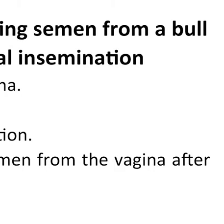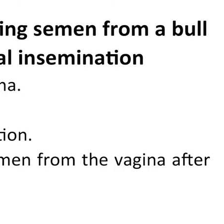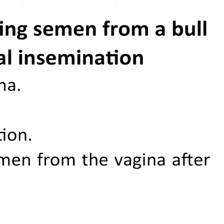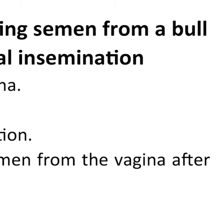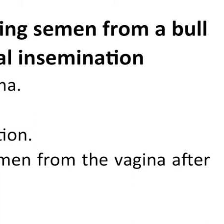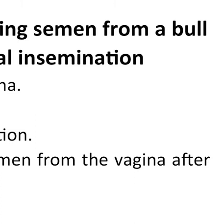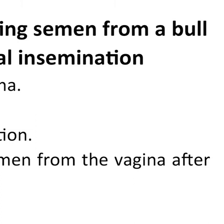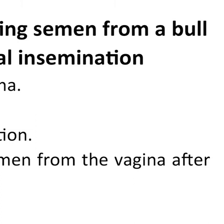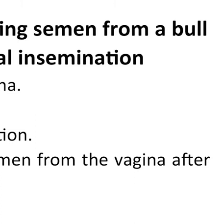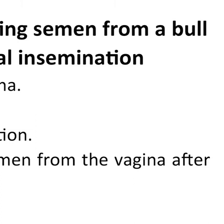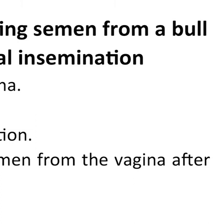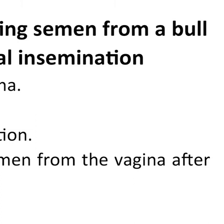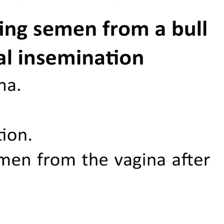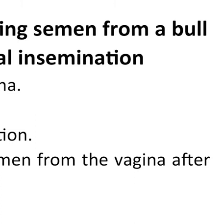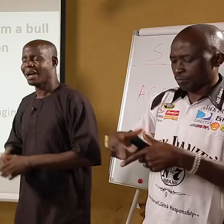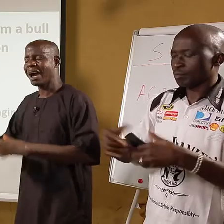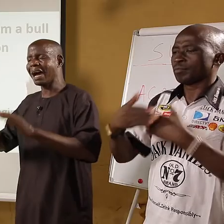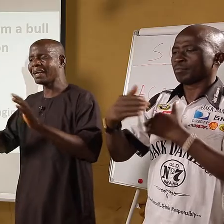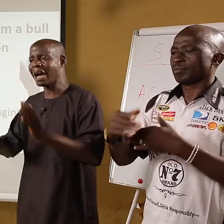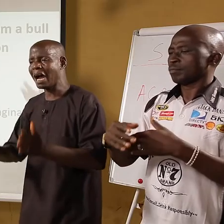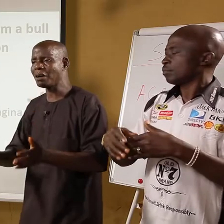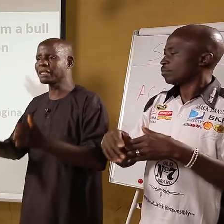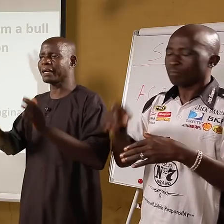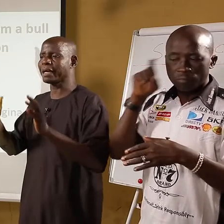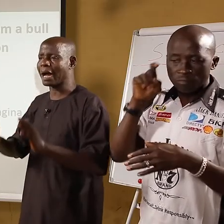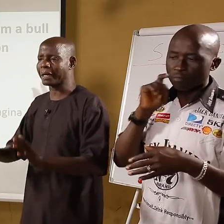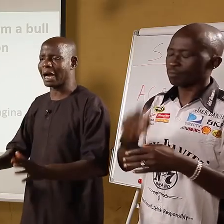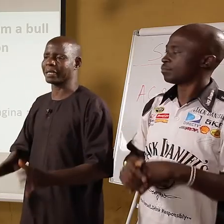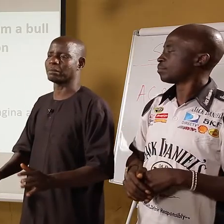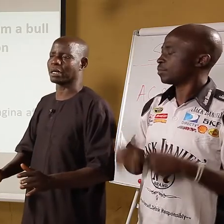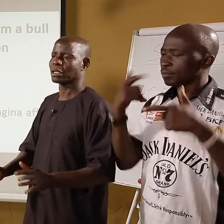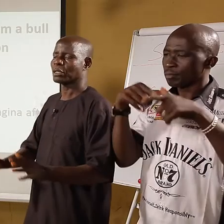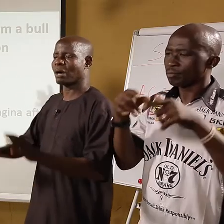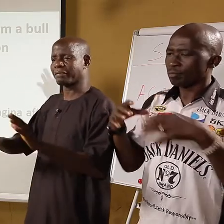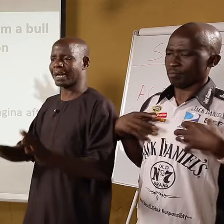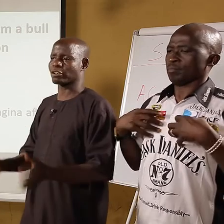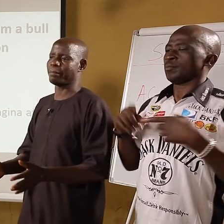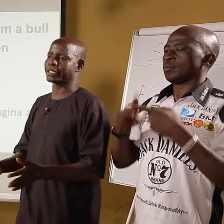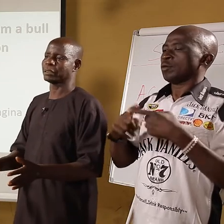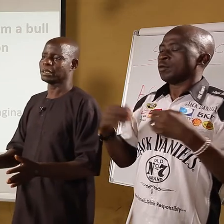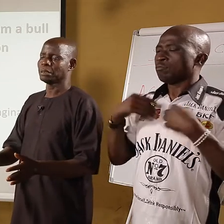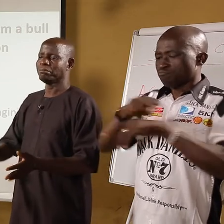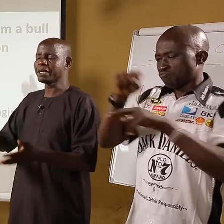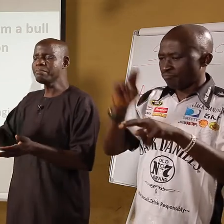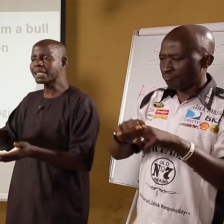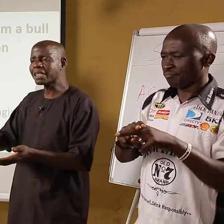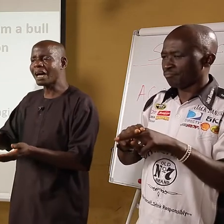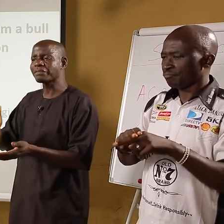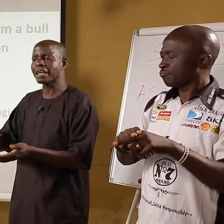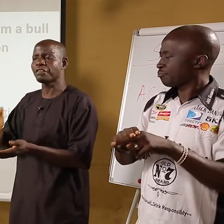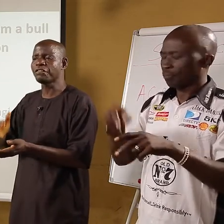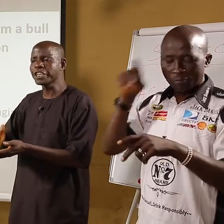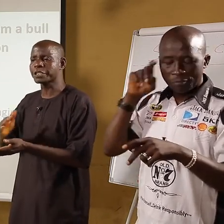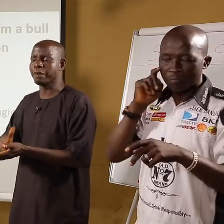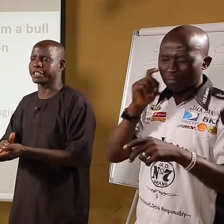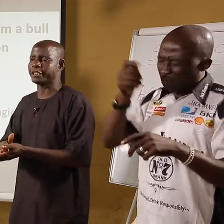vagina after service or mating. Allow the animals to have natural mating. But immediately